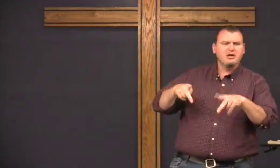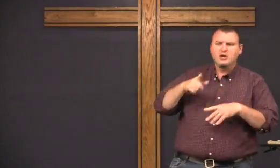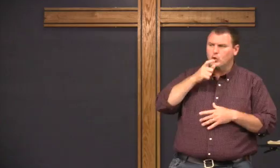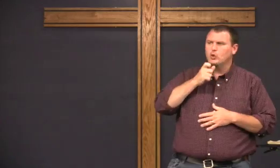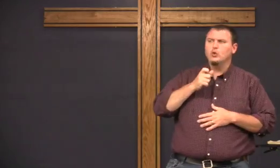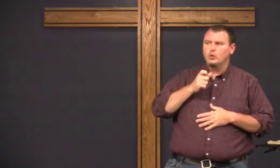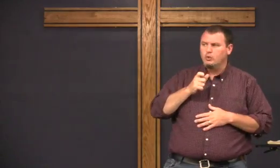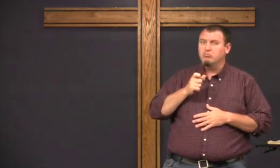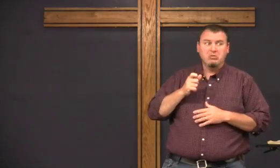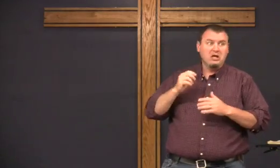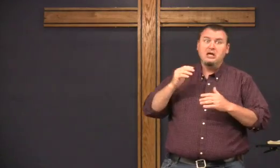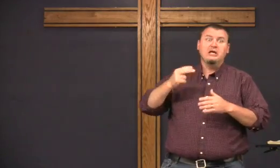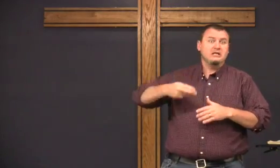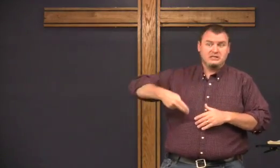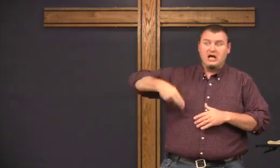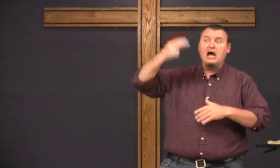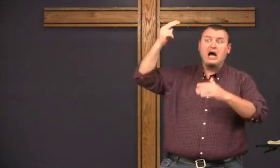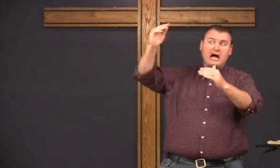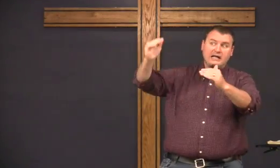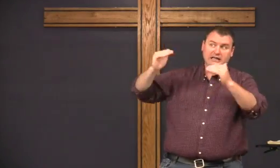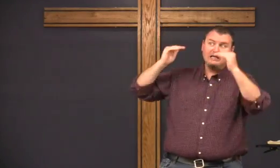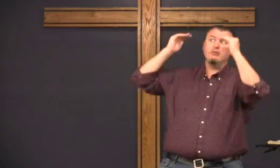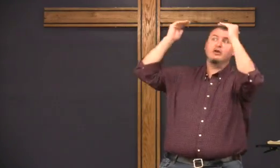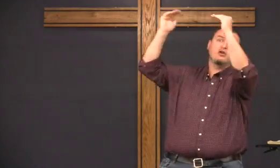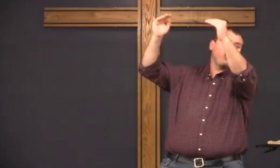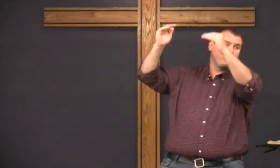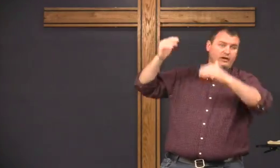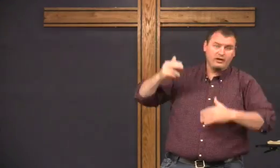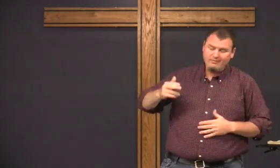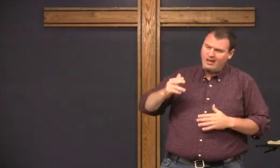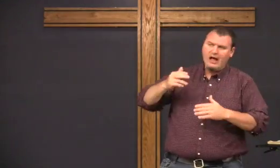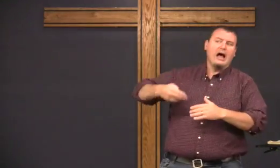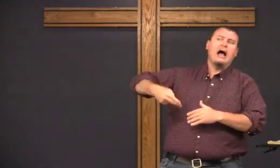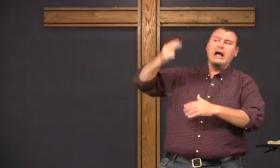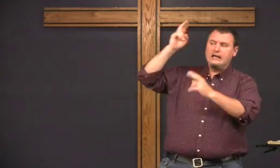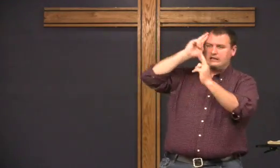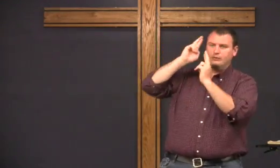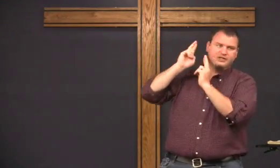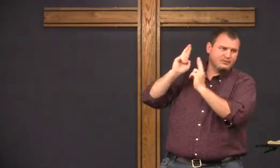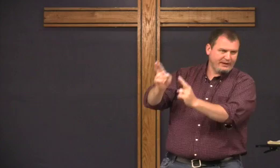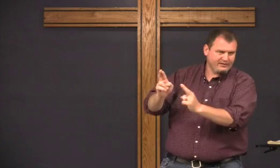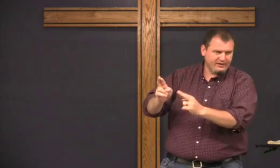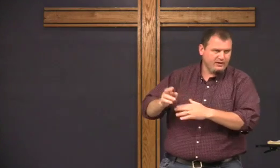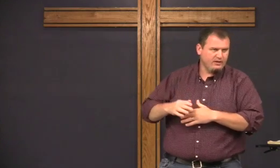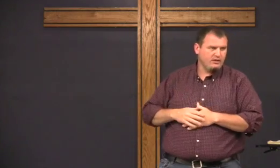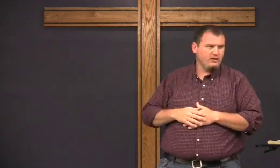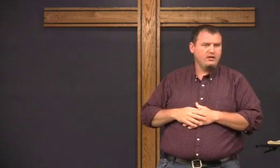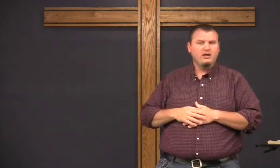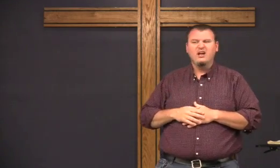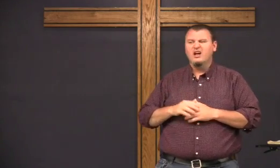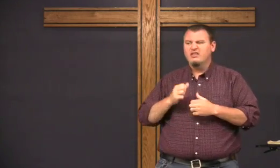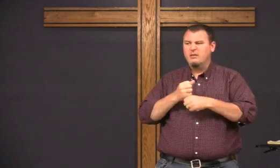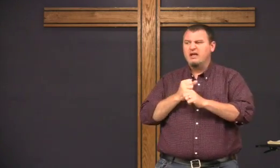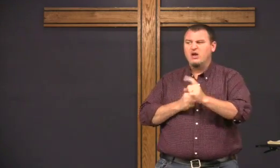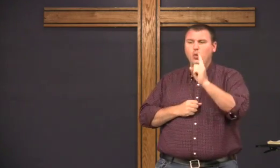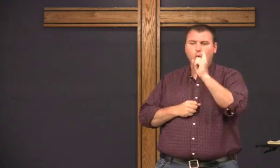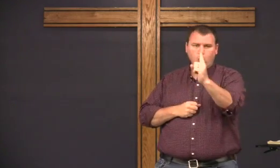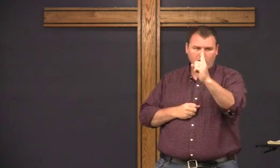somebody who is highly regarded, highly respected? They make